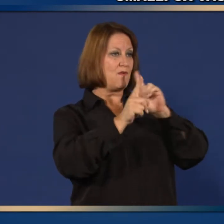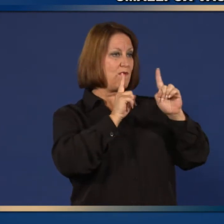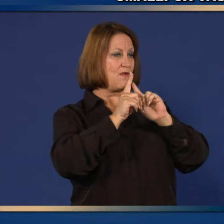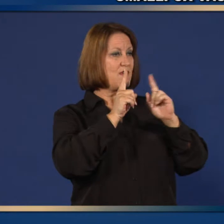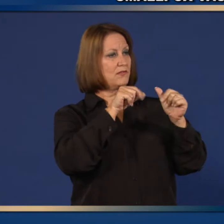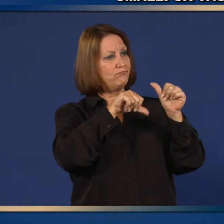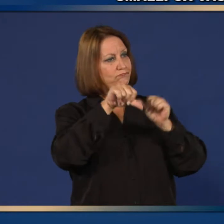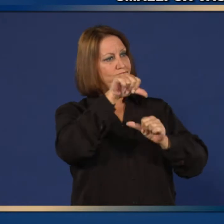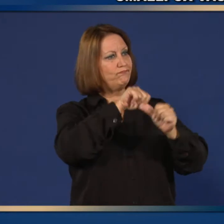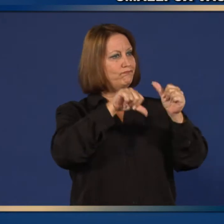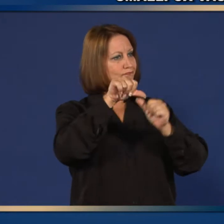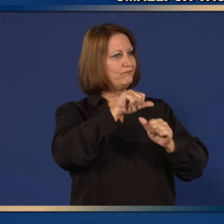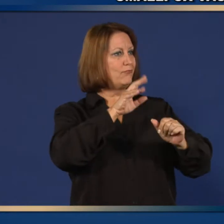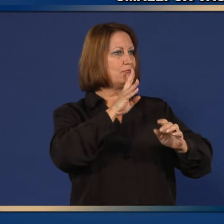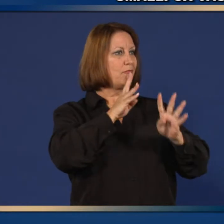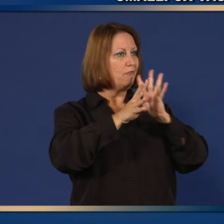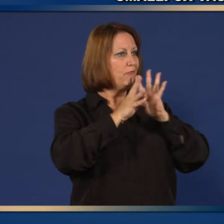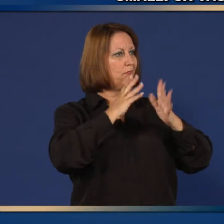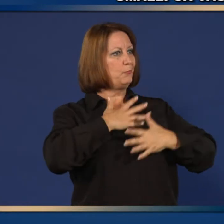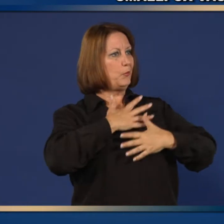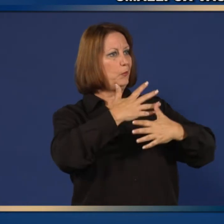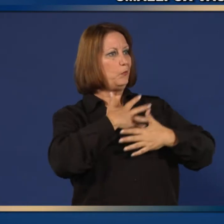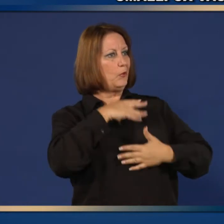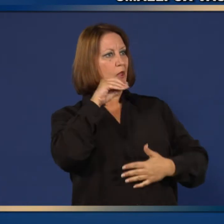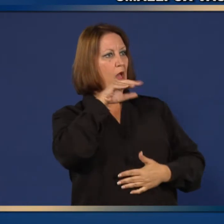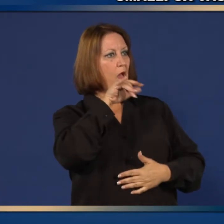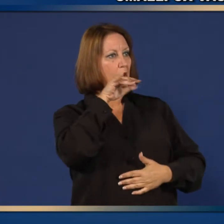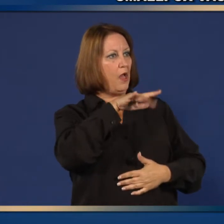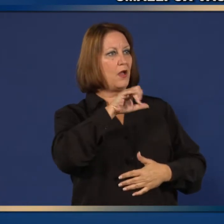smallpox from one person to another.